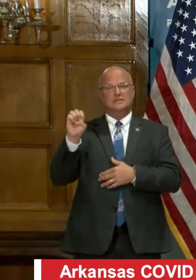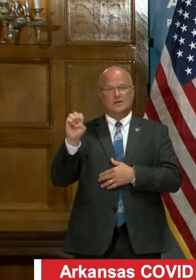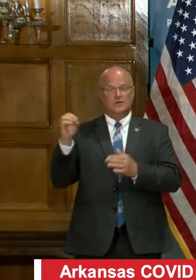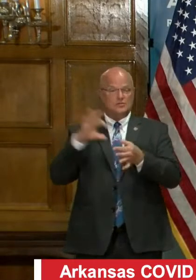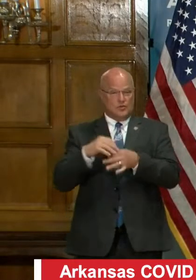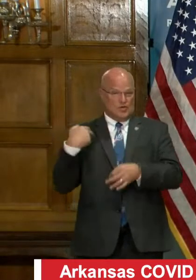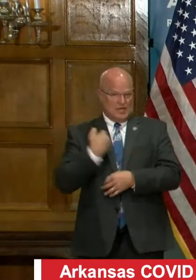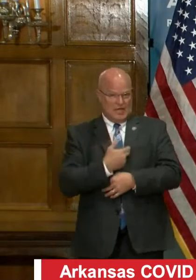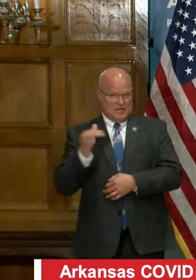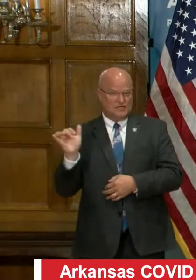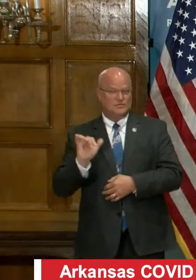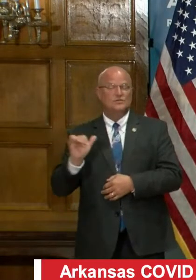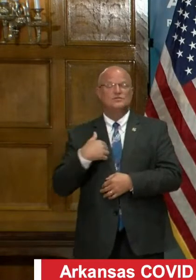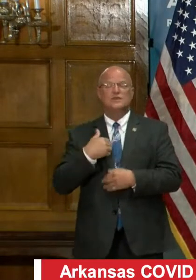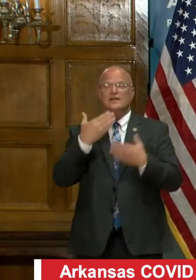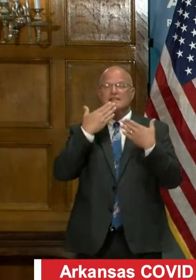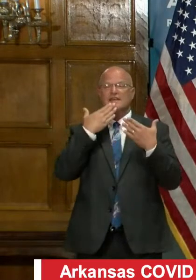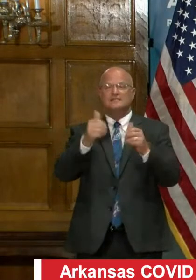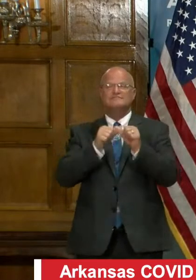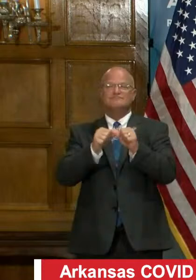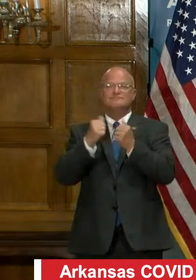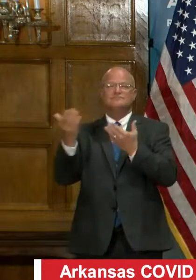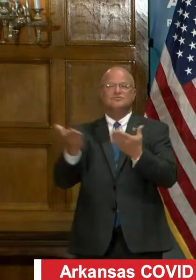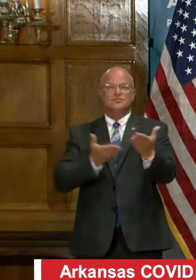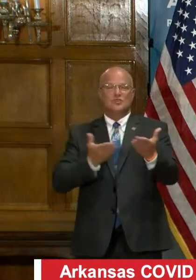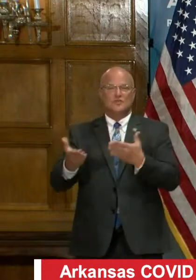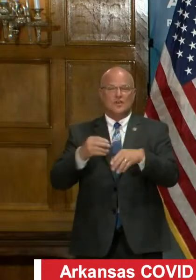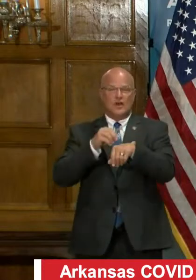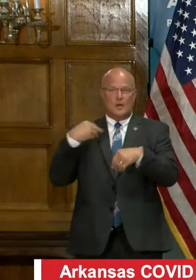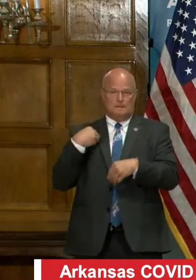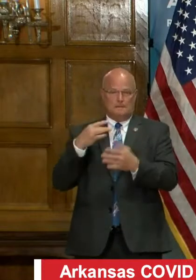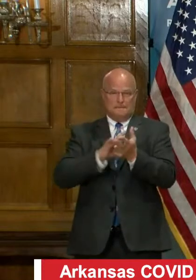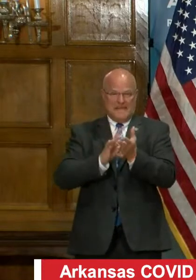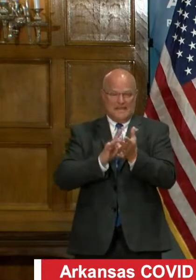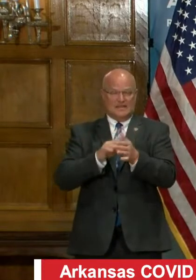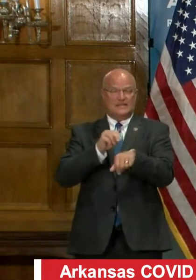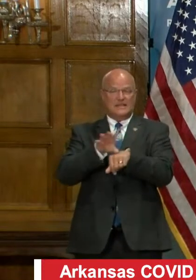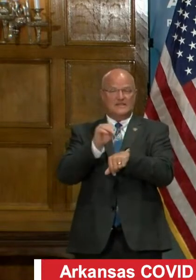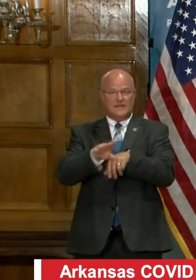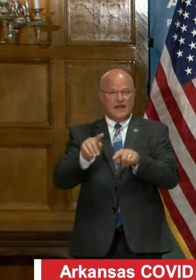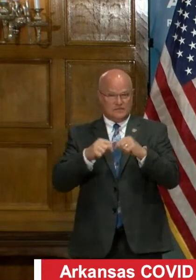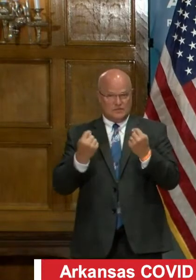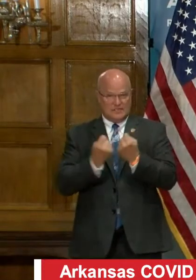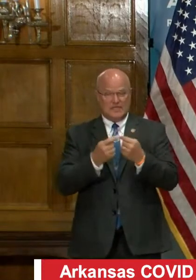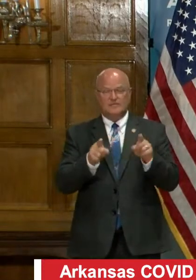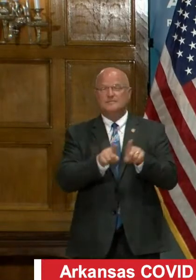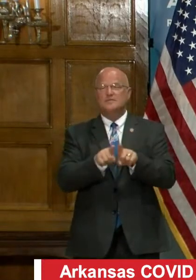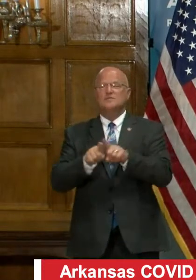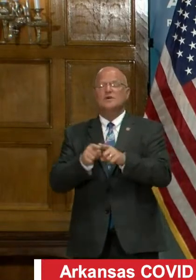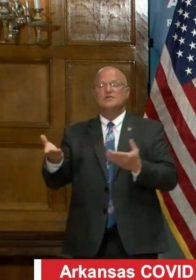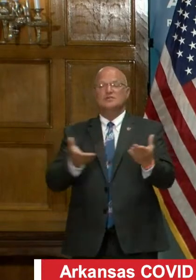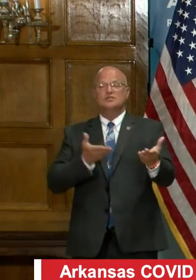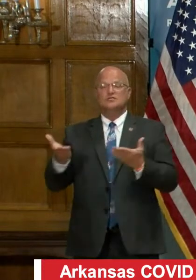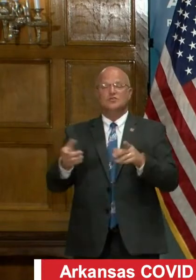well, and I appreciate his continued service on our medical advisory team, as well as his service